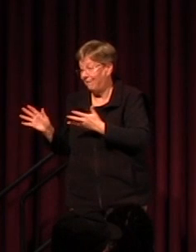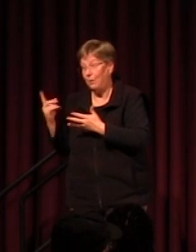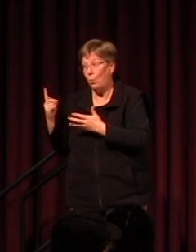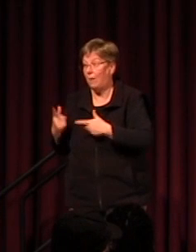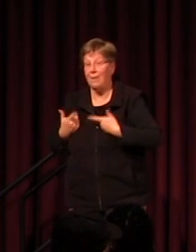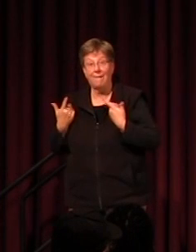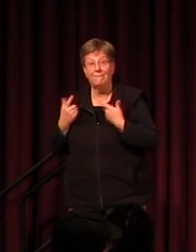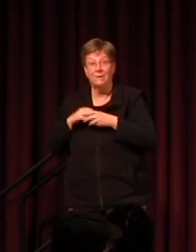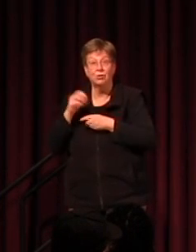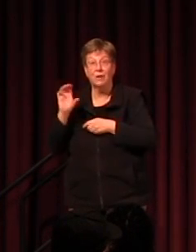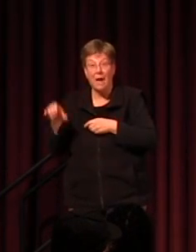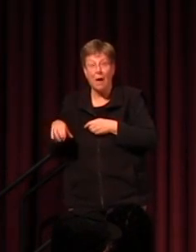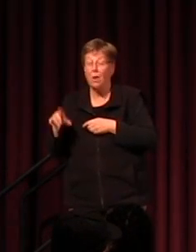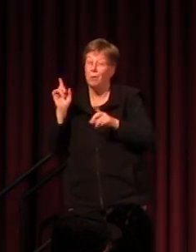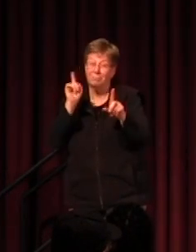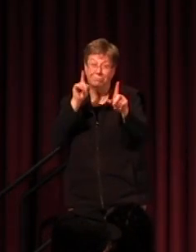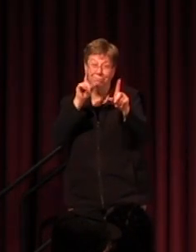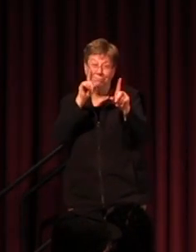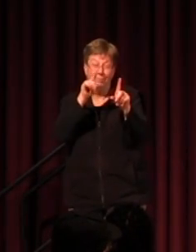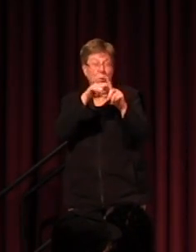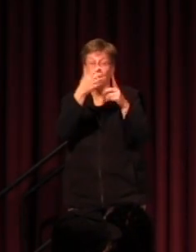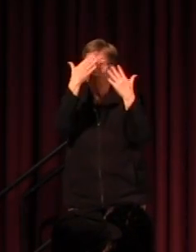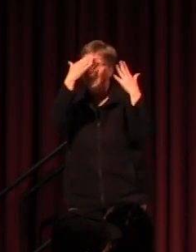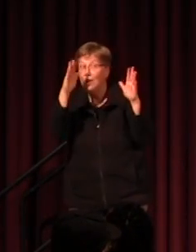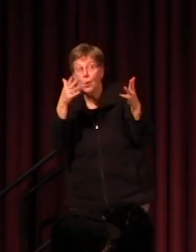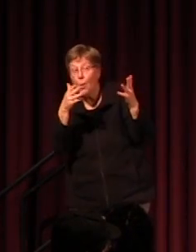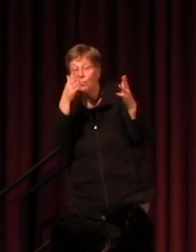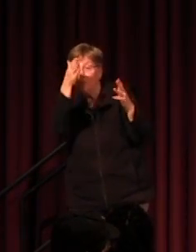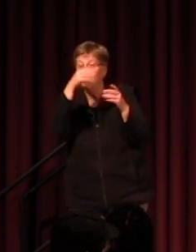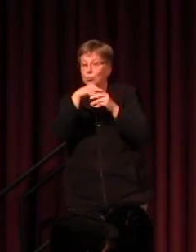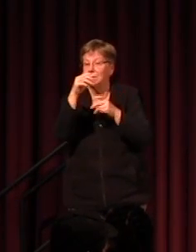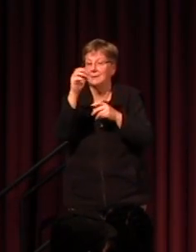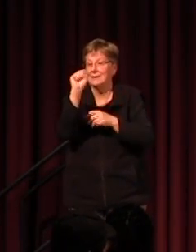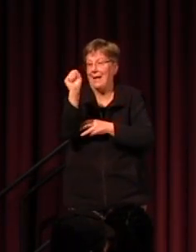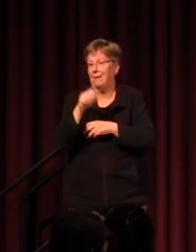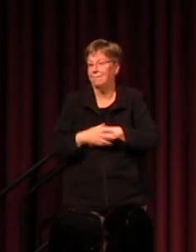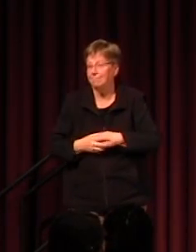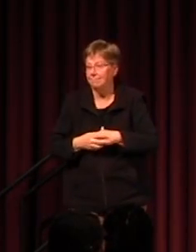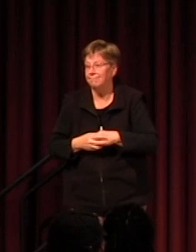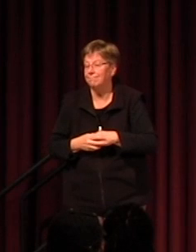in Chicago, heading towards this unknown future in Seattle.